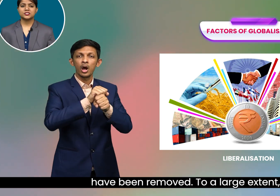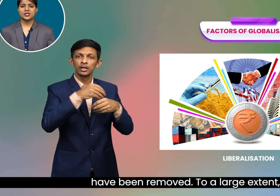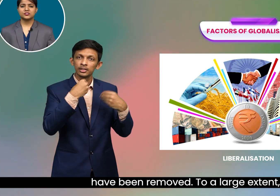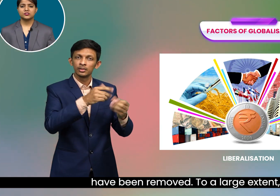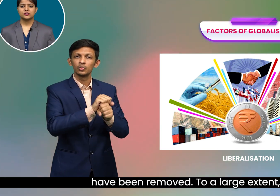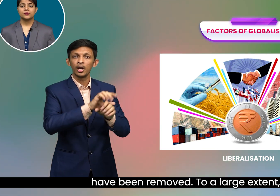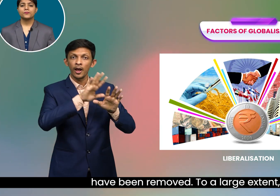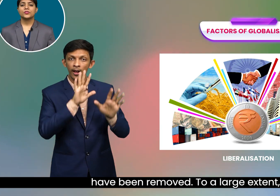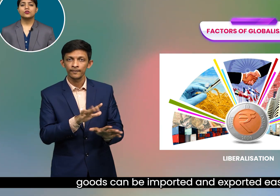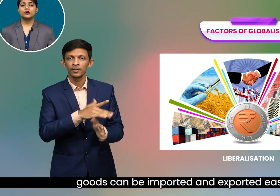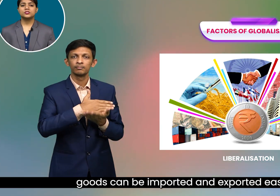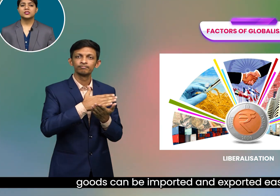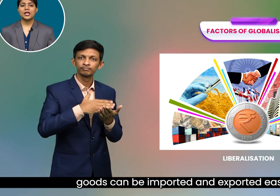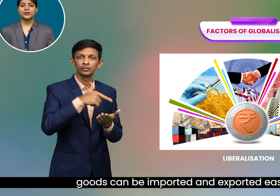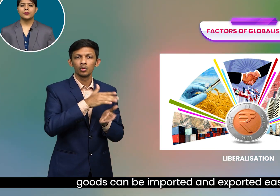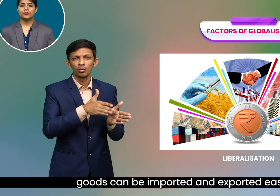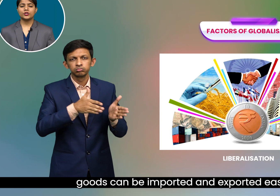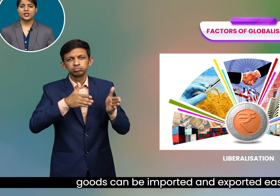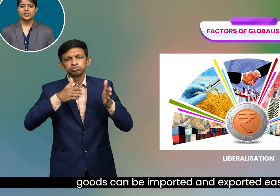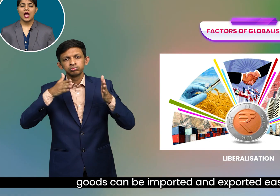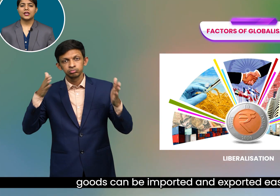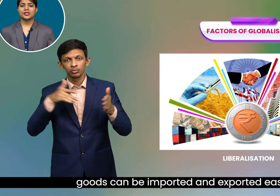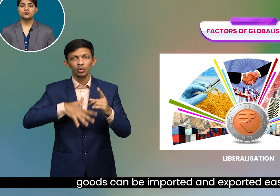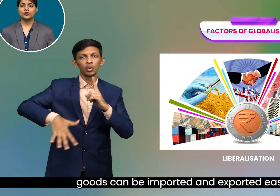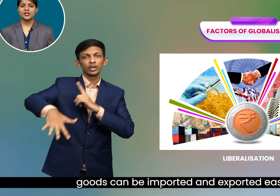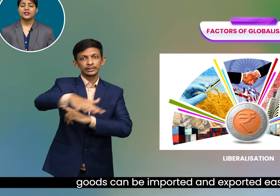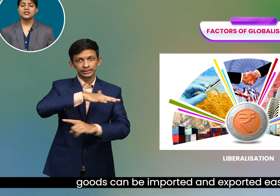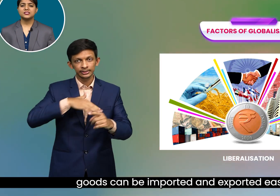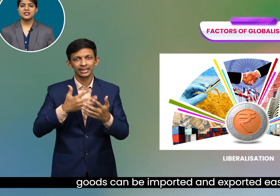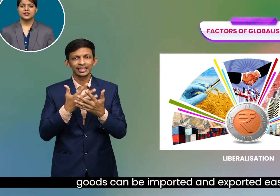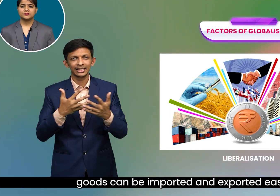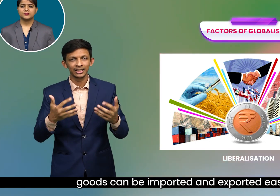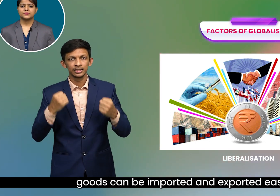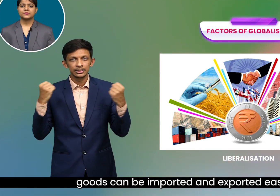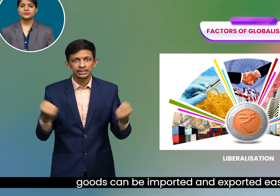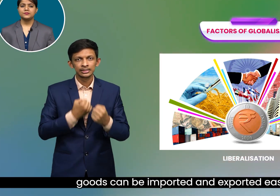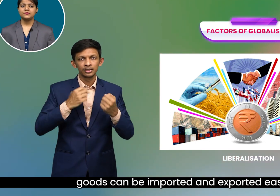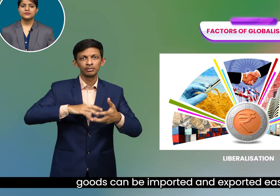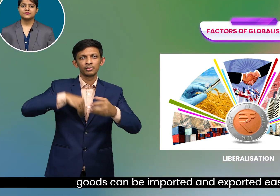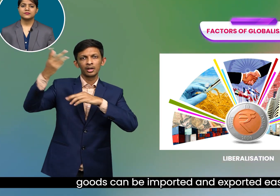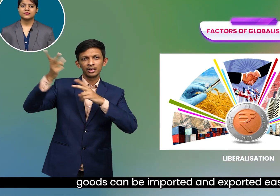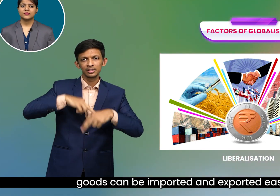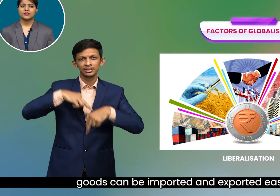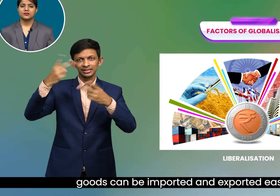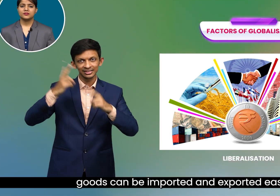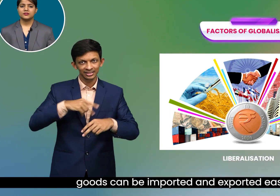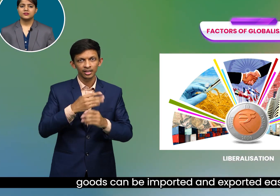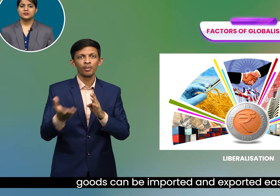large extent, goods can be imported and exported easily.